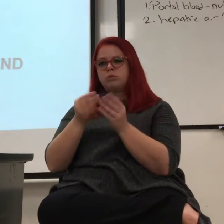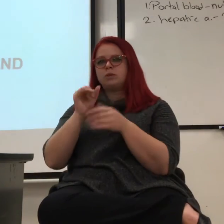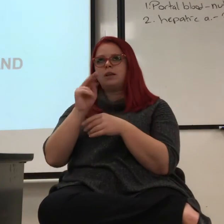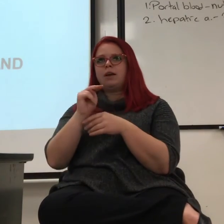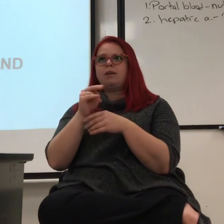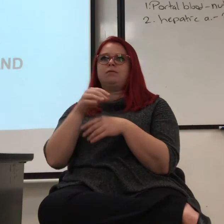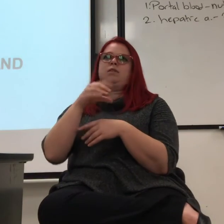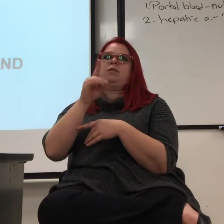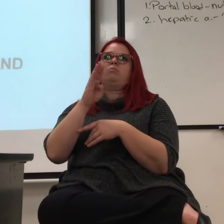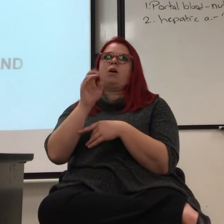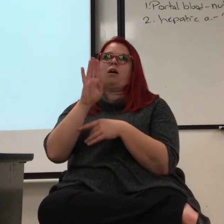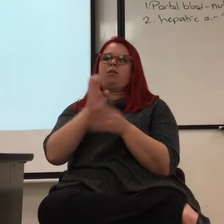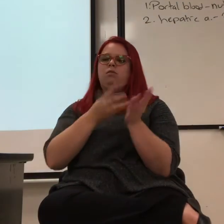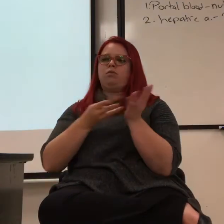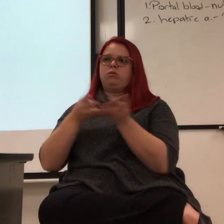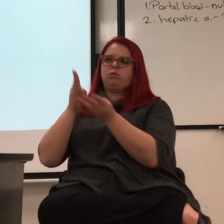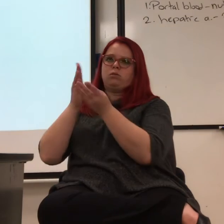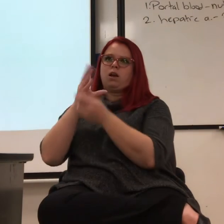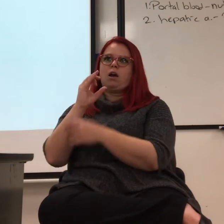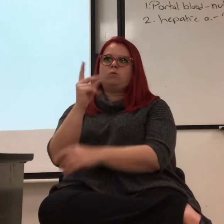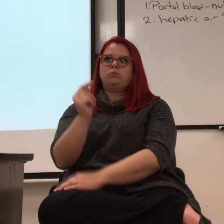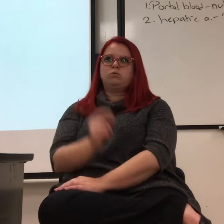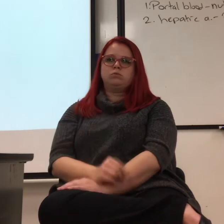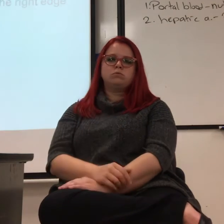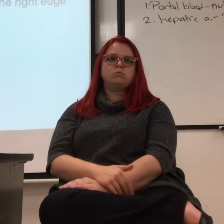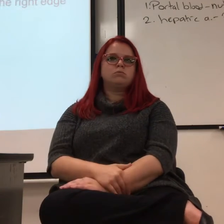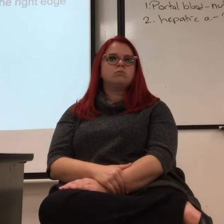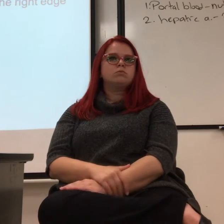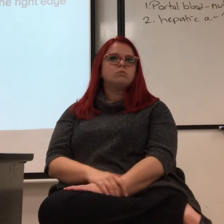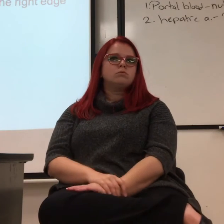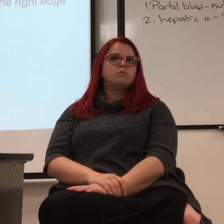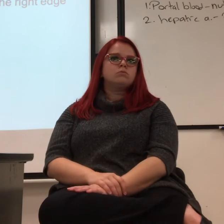So the gallbladder, let's take a look at it a little bit more.